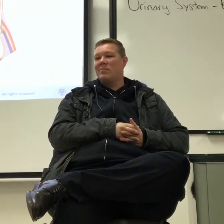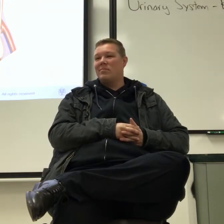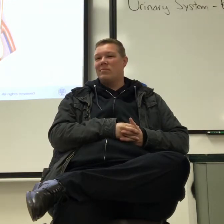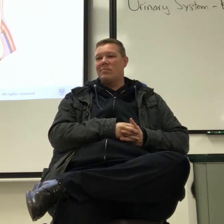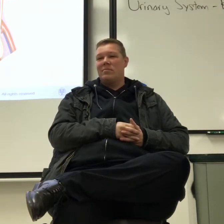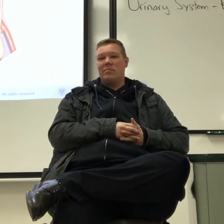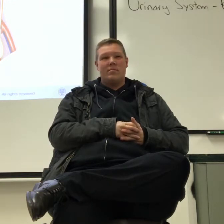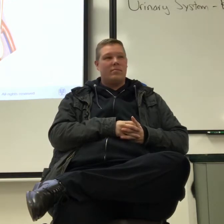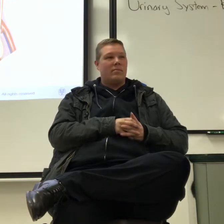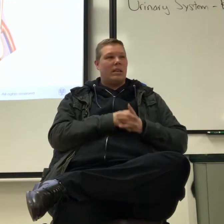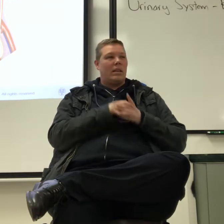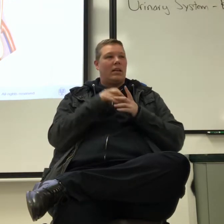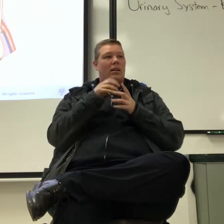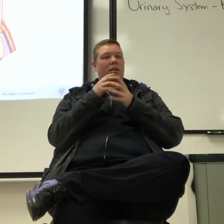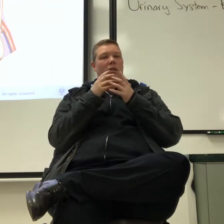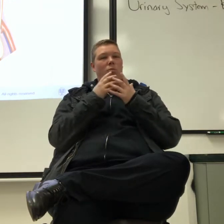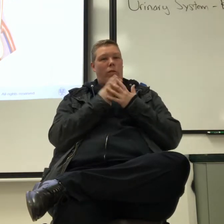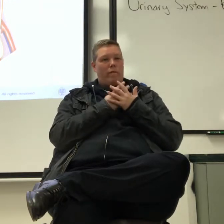producing